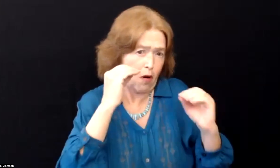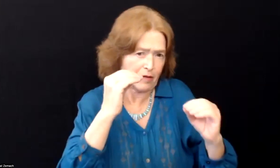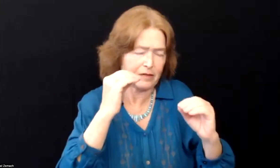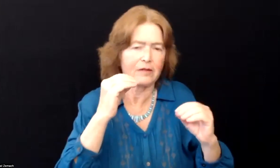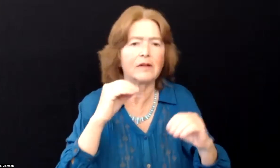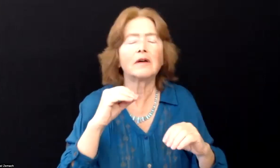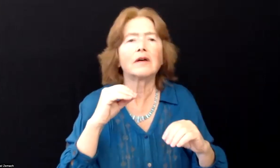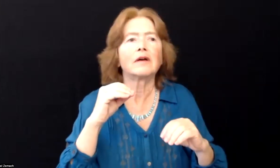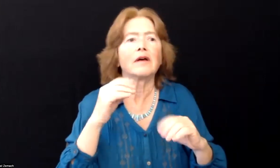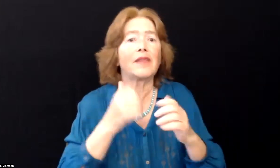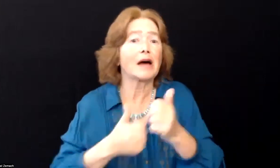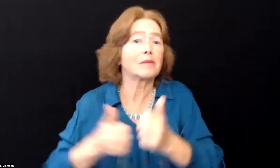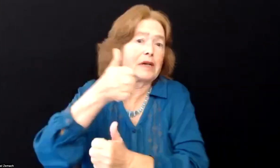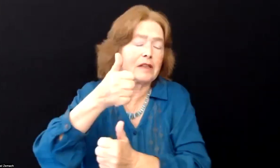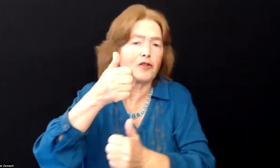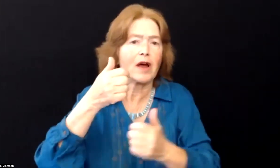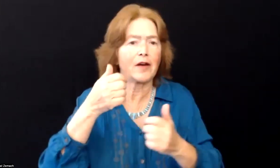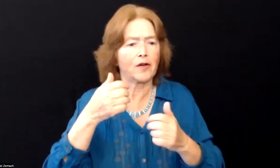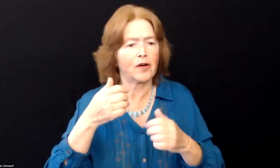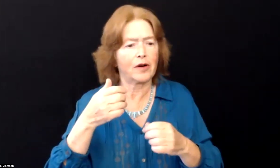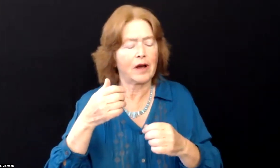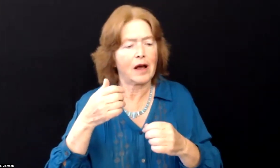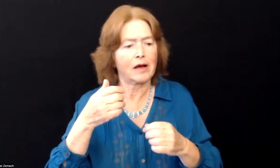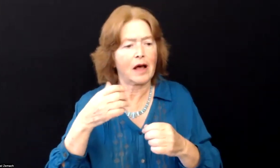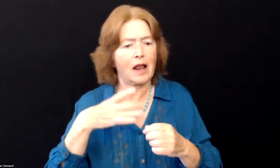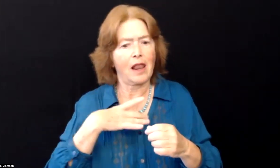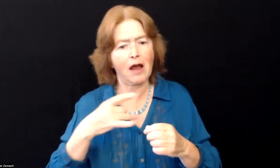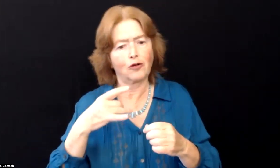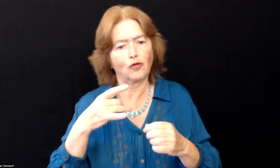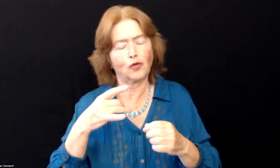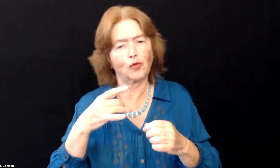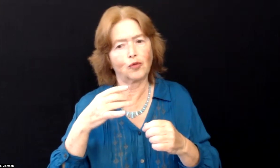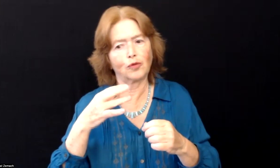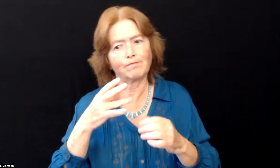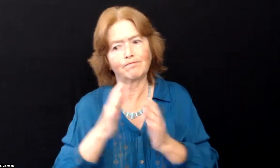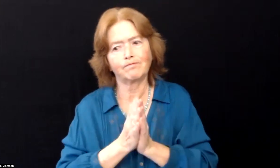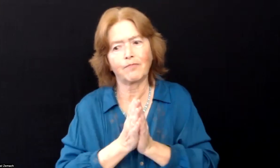What I saw where I was teaching is that I had an administrator